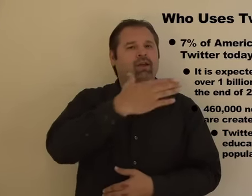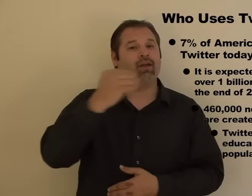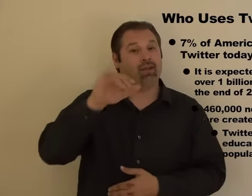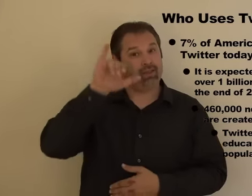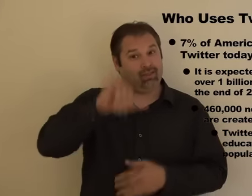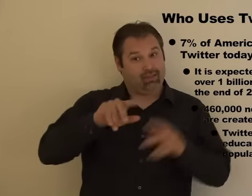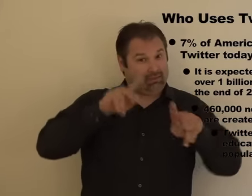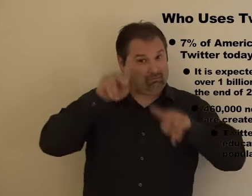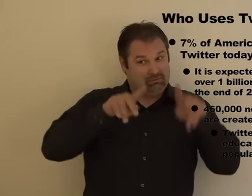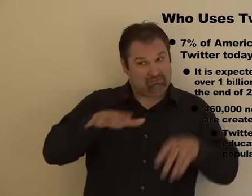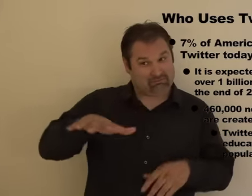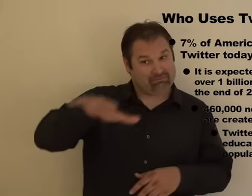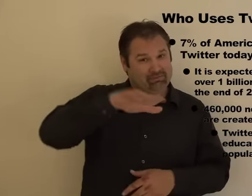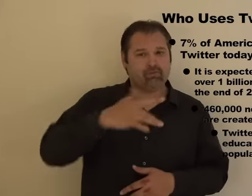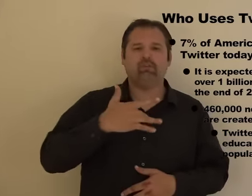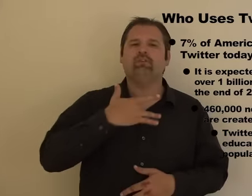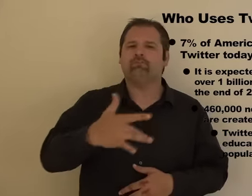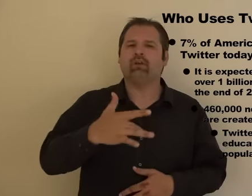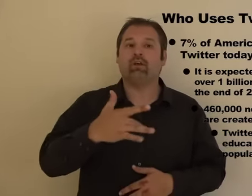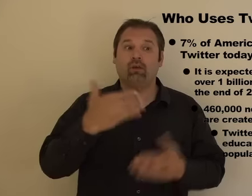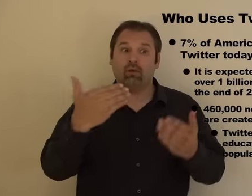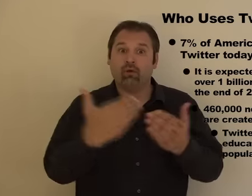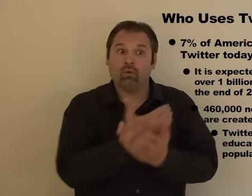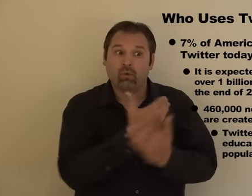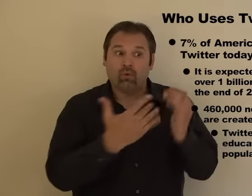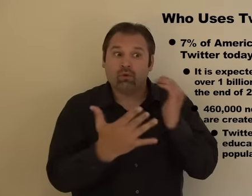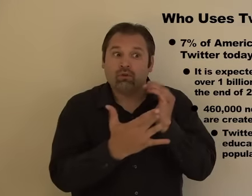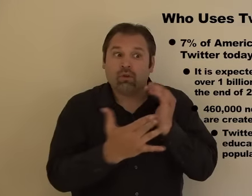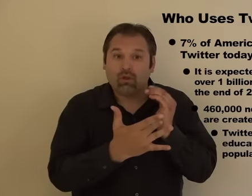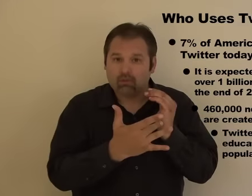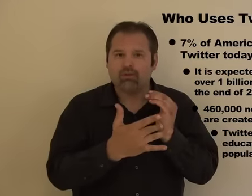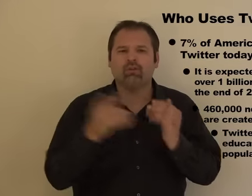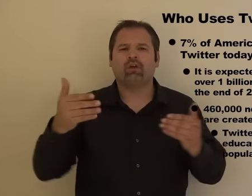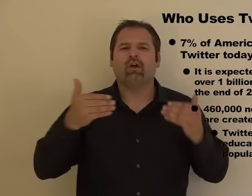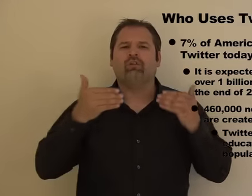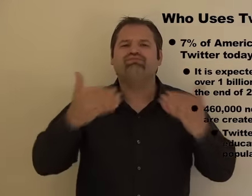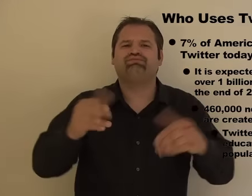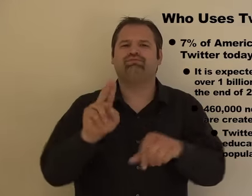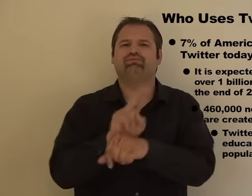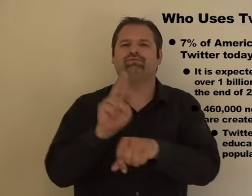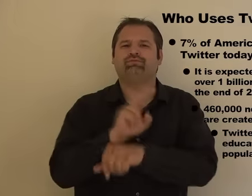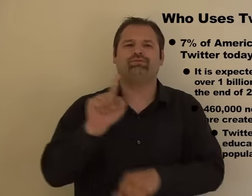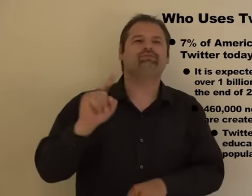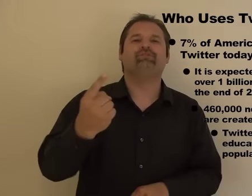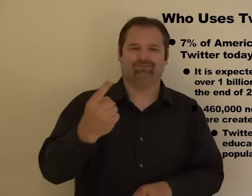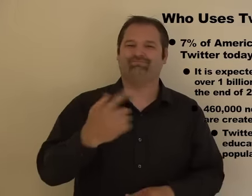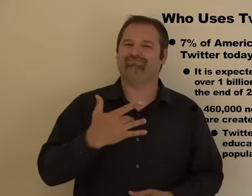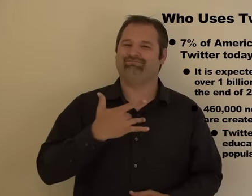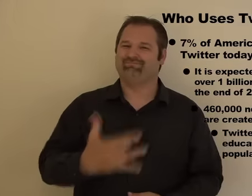Twitter users are more educated than the general population. They have higher incomes and tend to be early